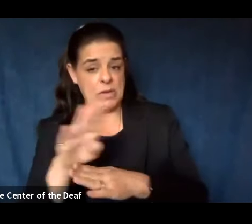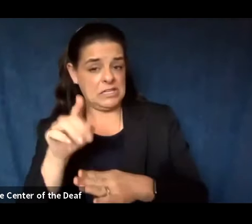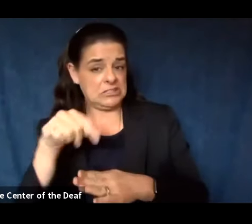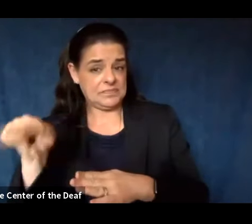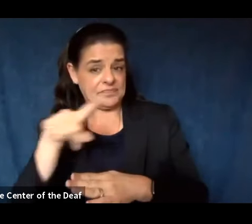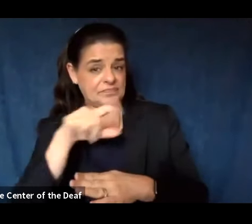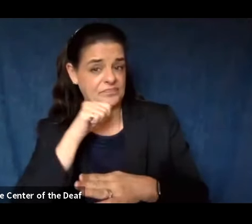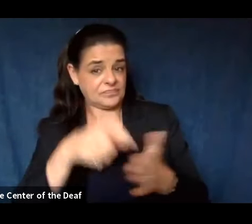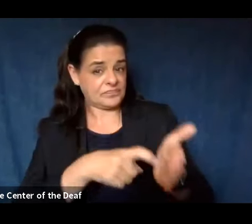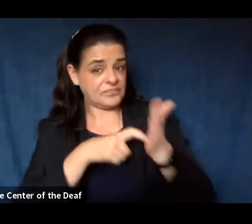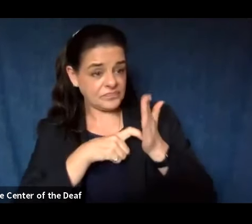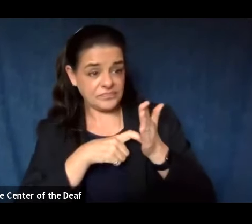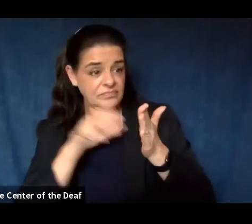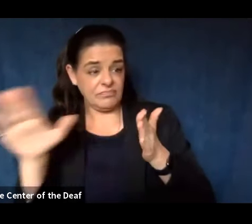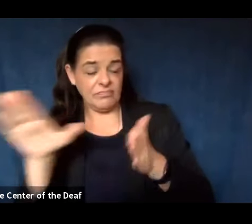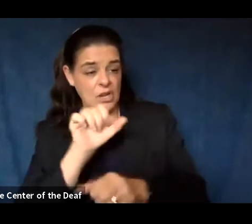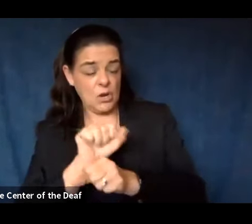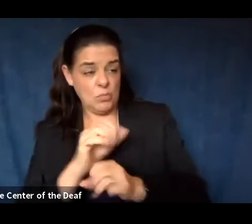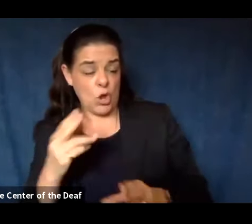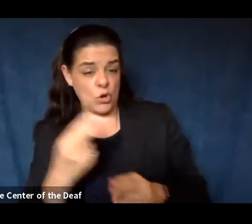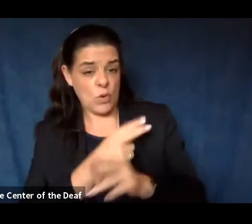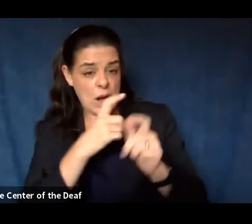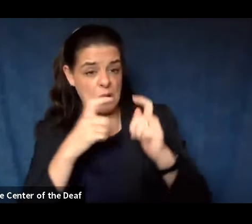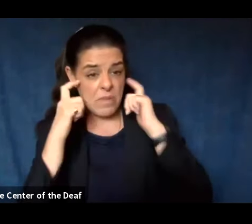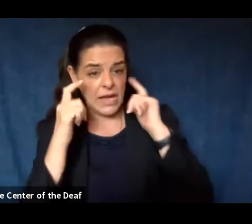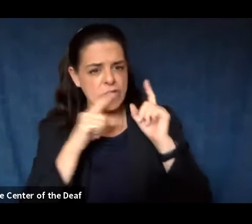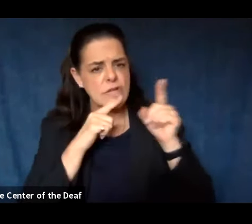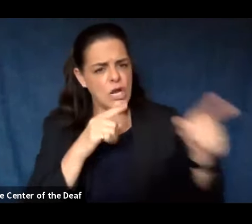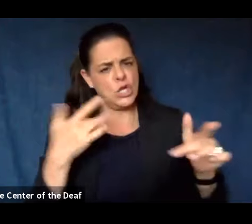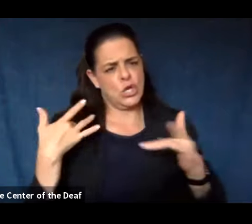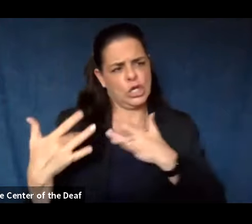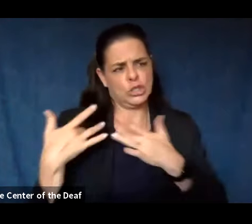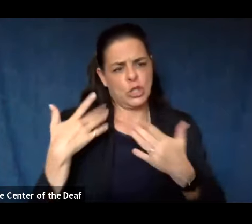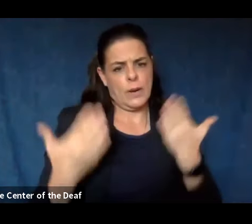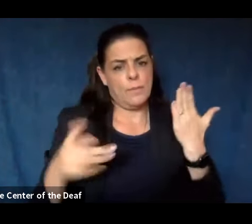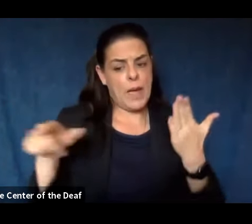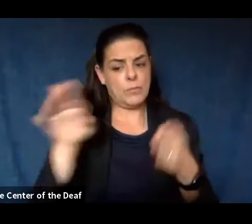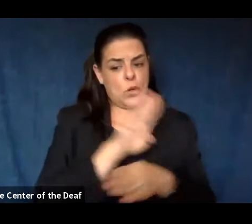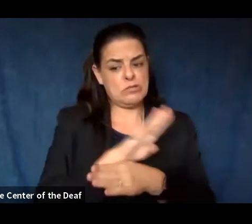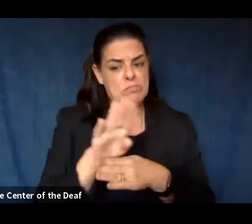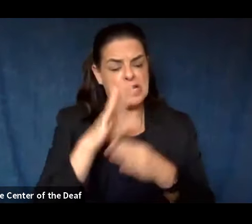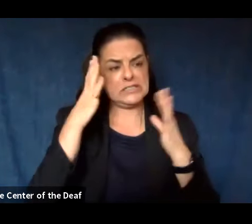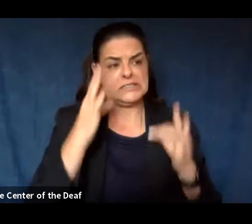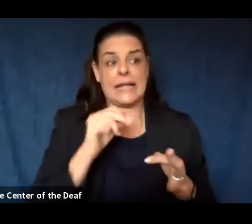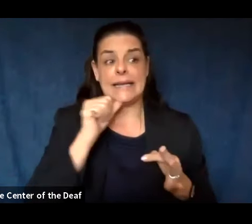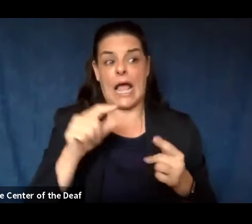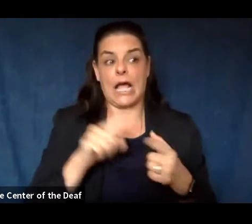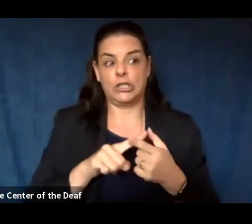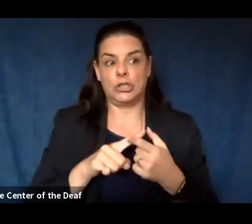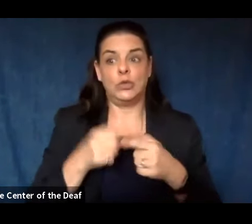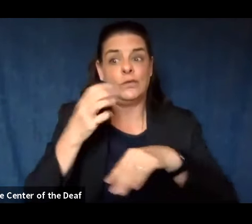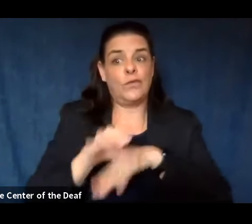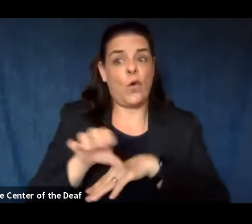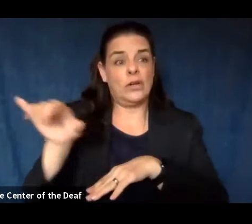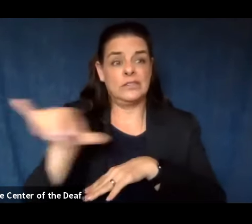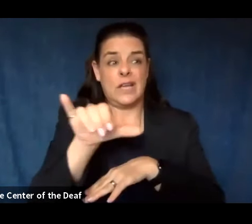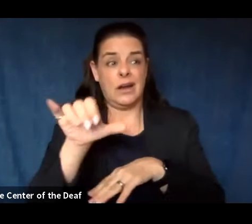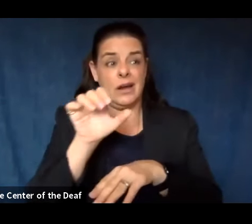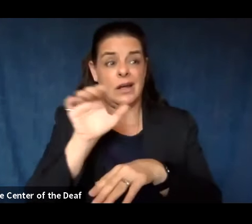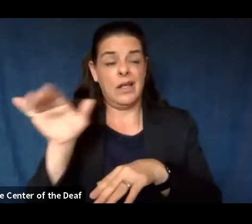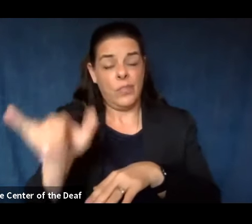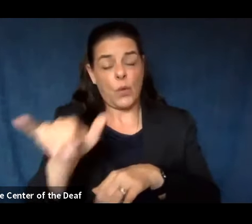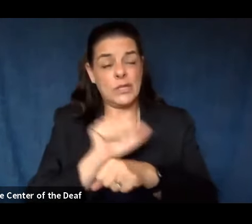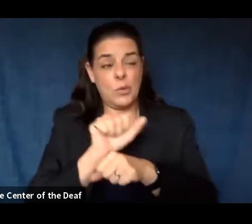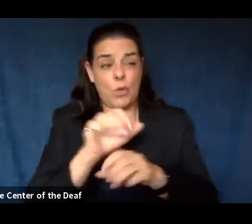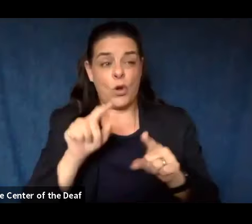require employees to wear masks? And are you concerned that businesses might choose not to enforce employee mask use? Yeah, you'll have